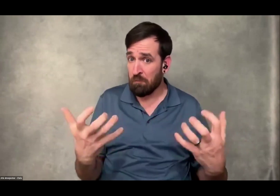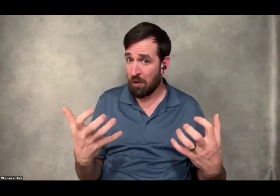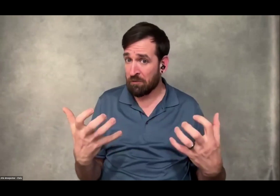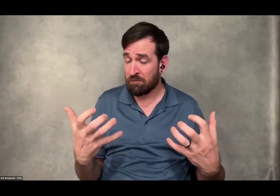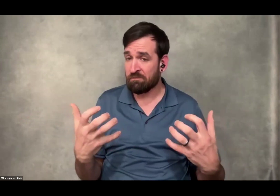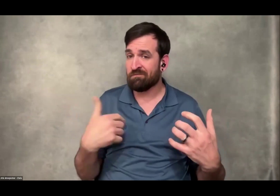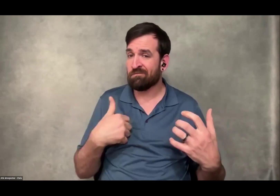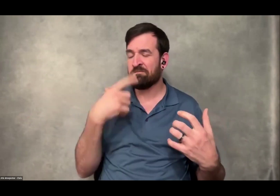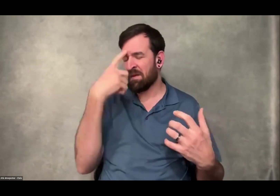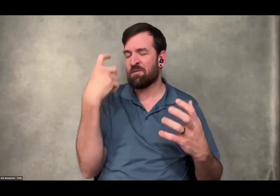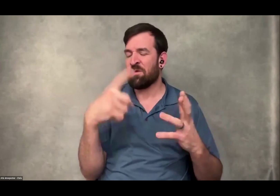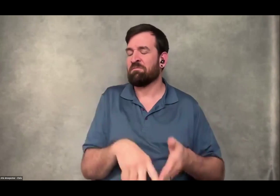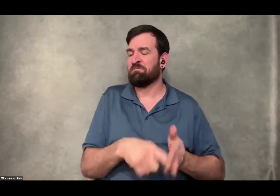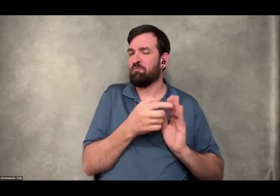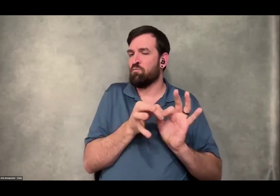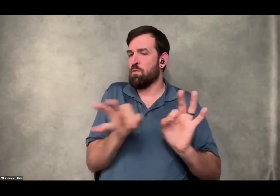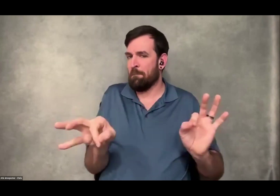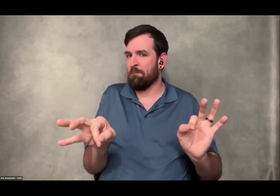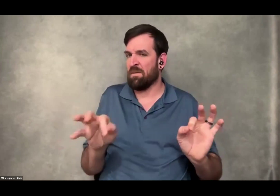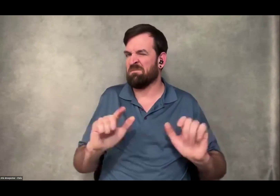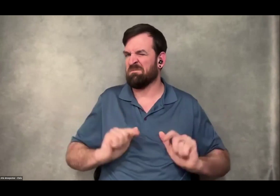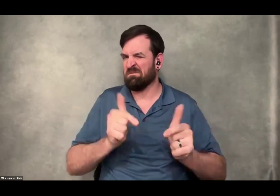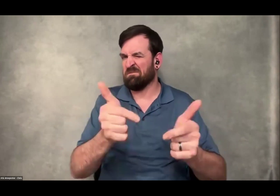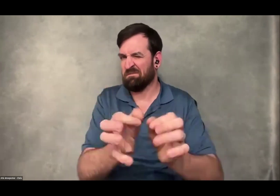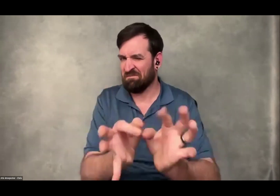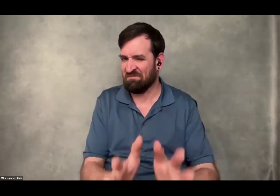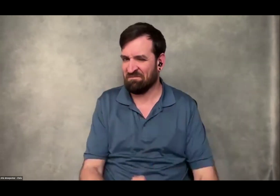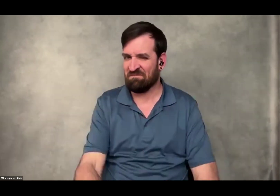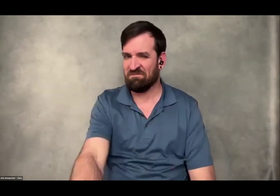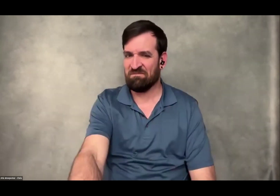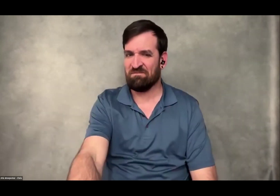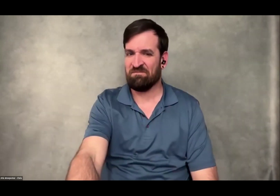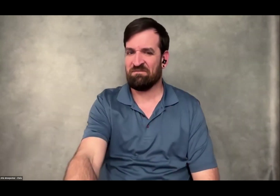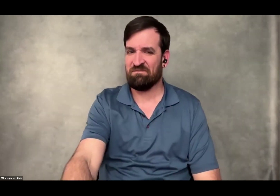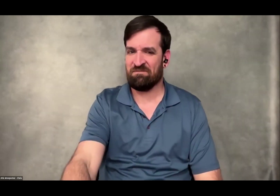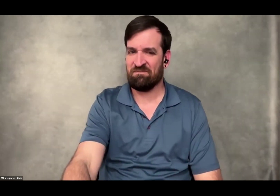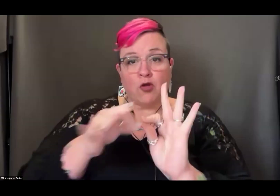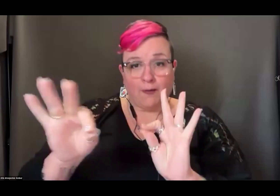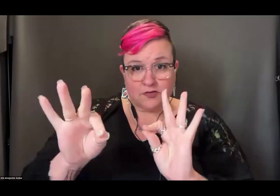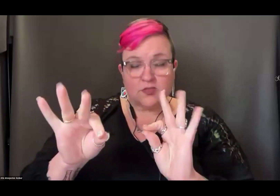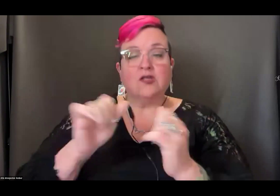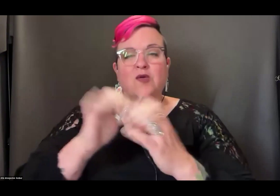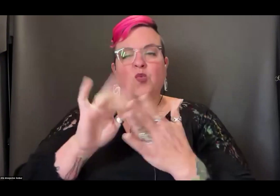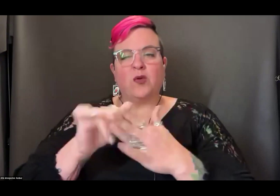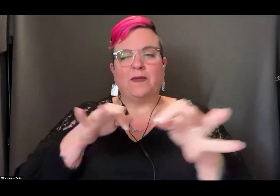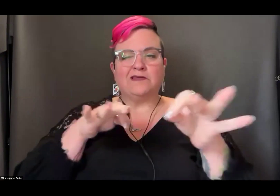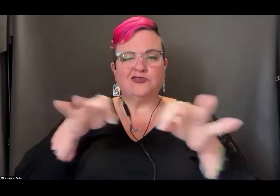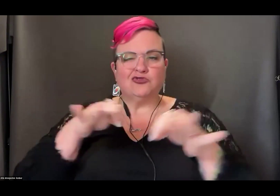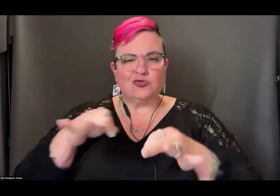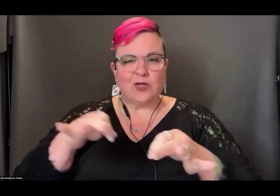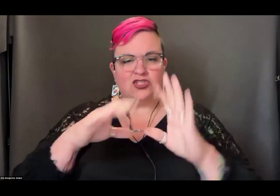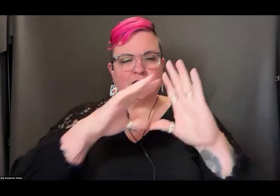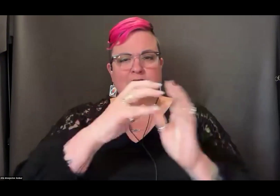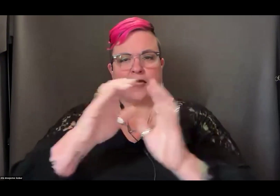we prompted for. So a prompt is instruction